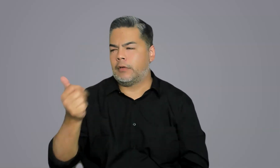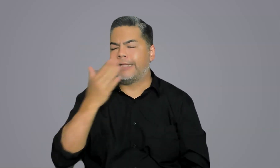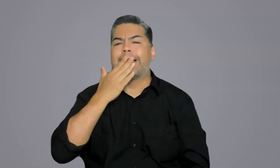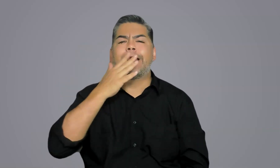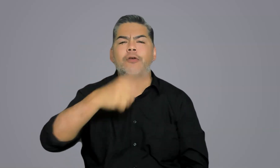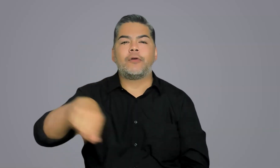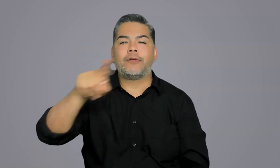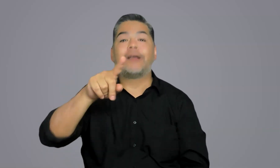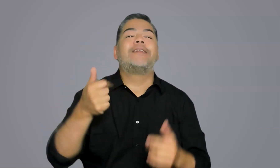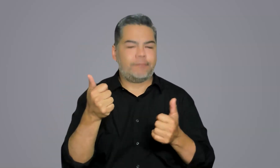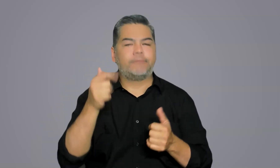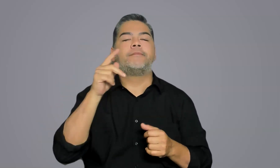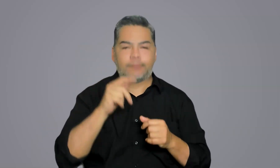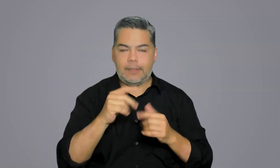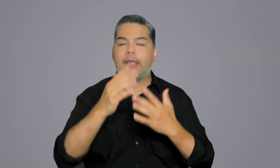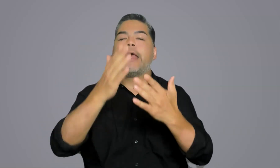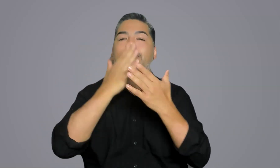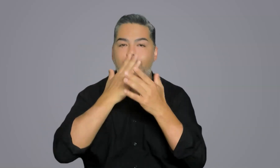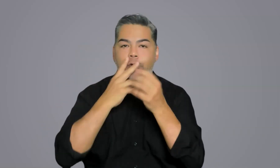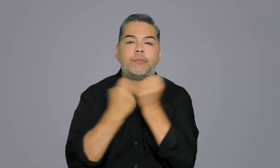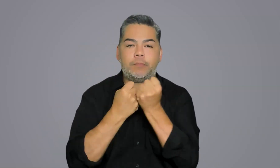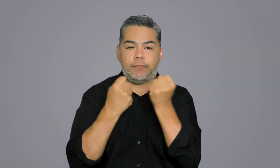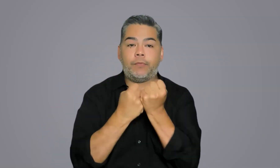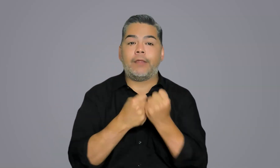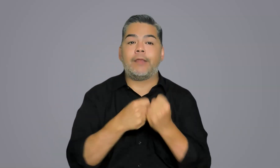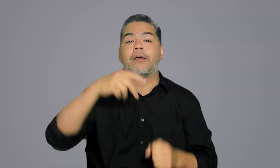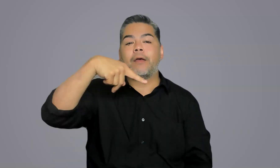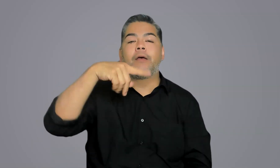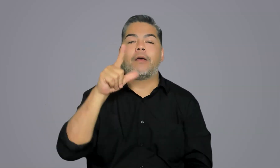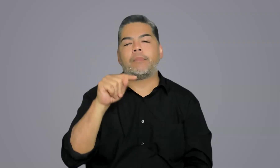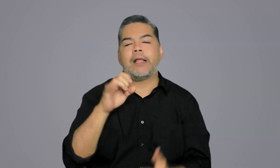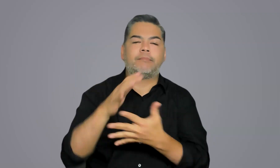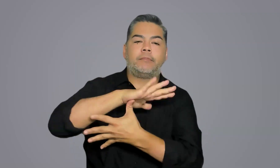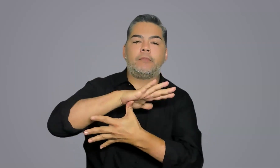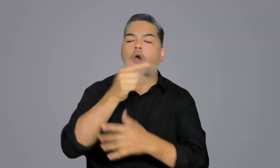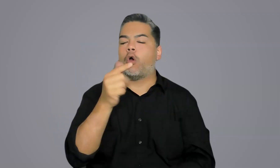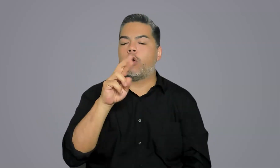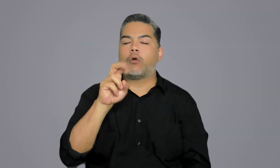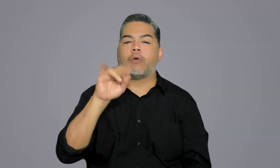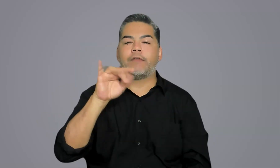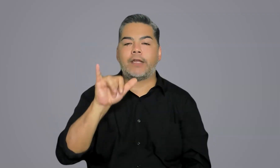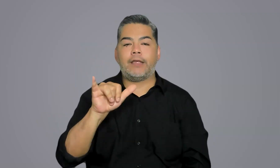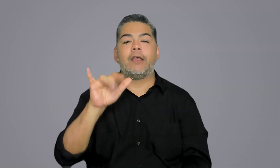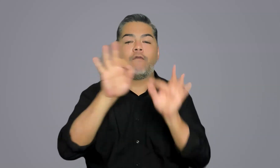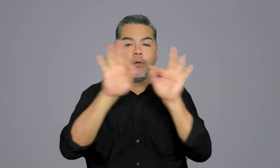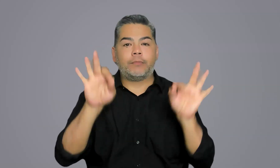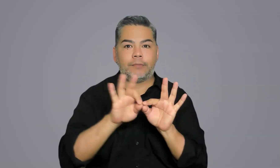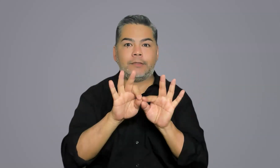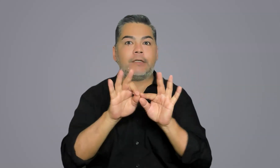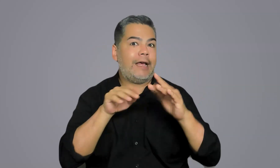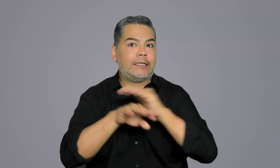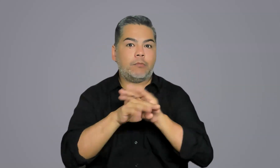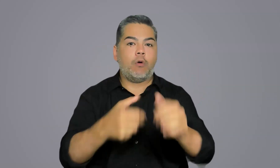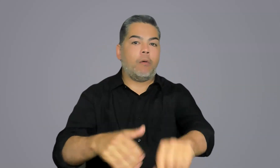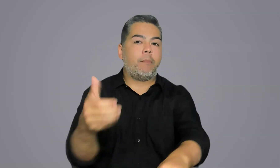Thank you to our sponsors. Platinum sponsor, Gravity Forms. Build accessible, powerful WordPress forms